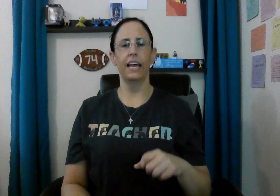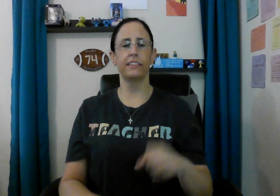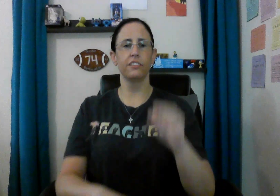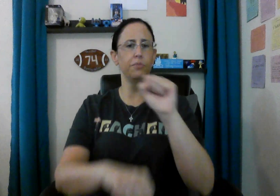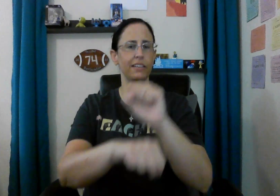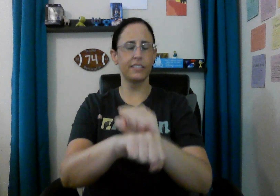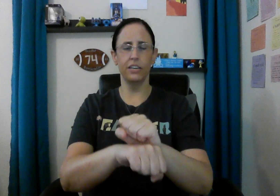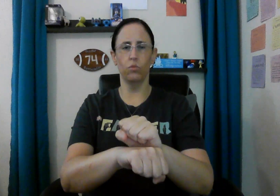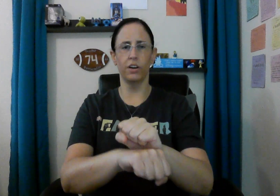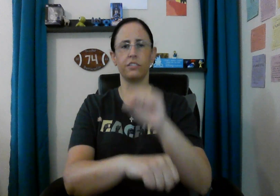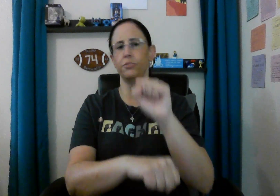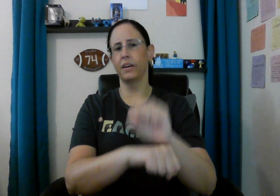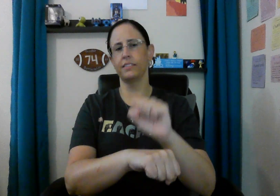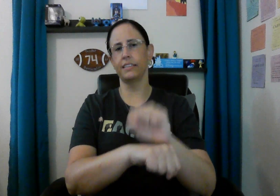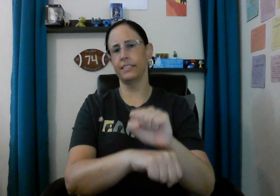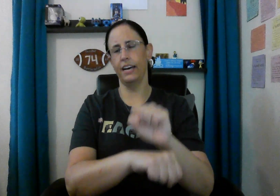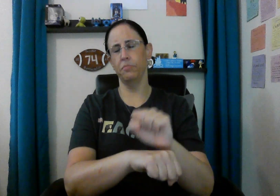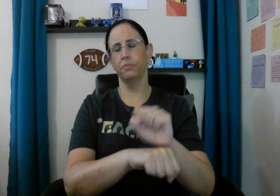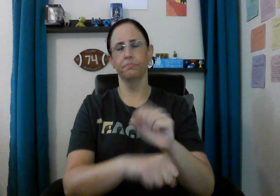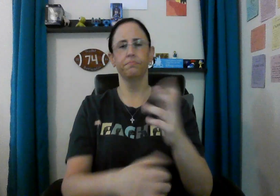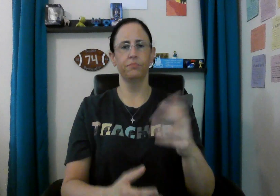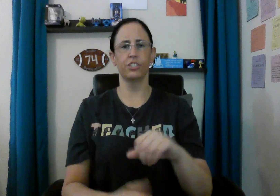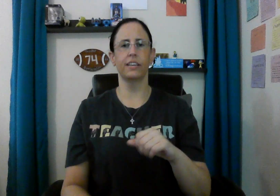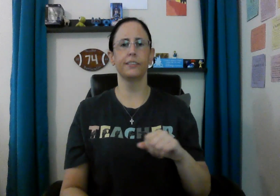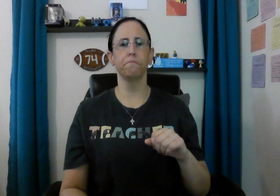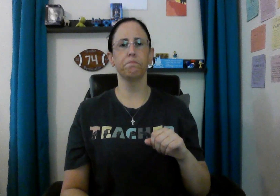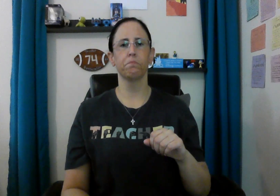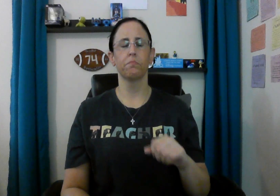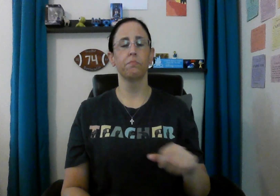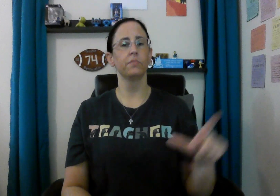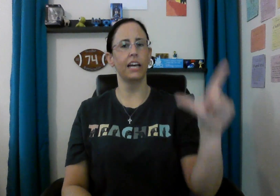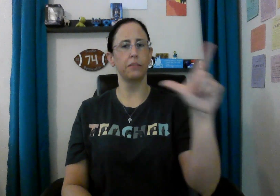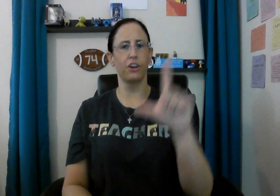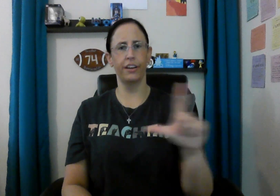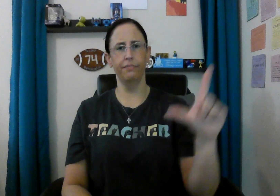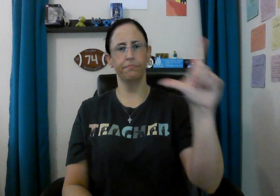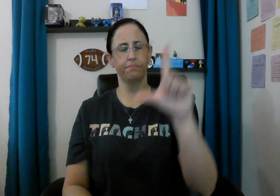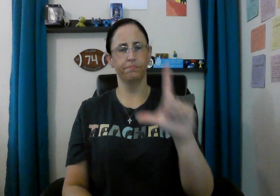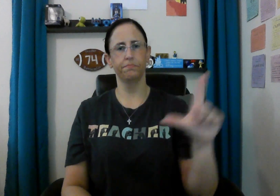And you might see it once. You might see it tap. Just heads up. Library.